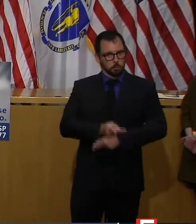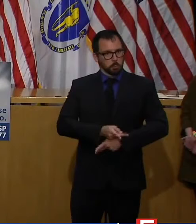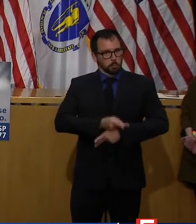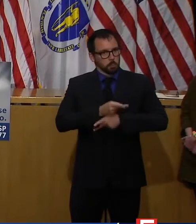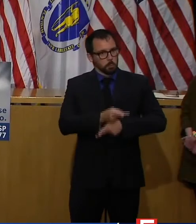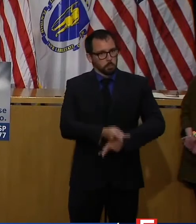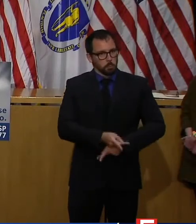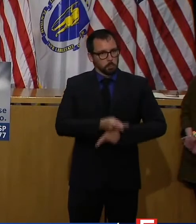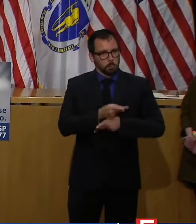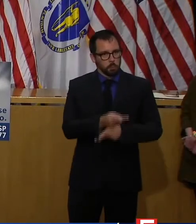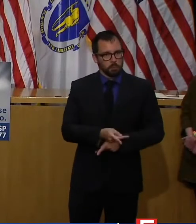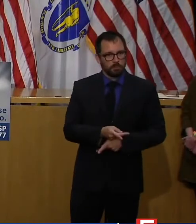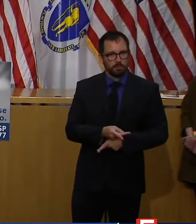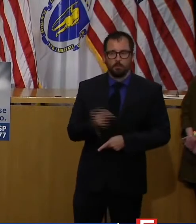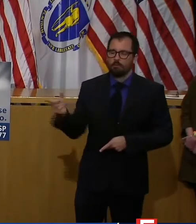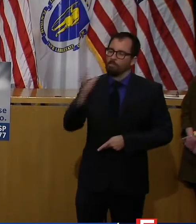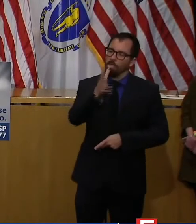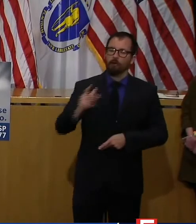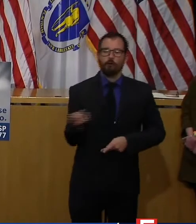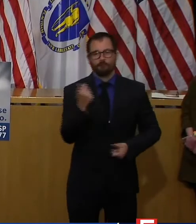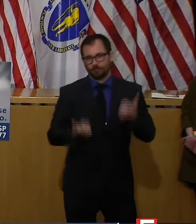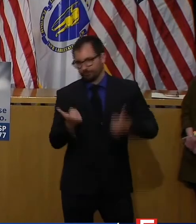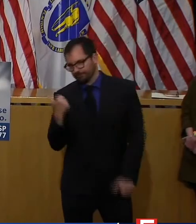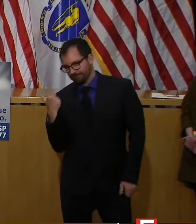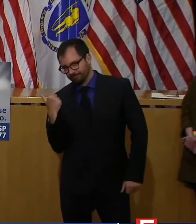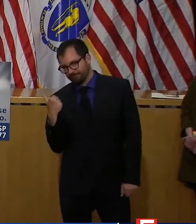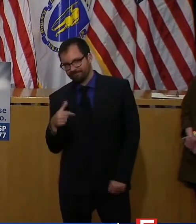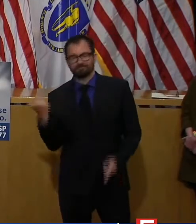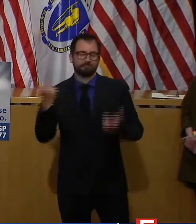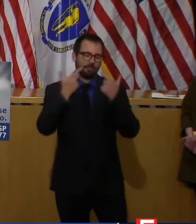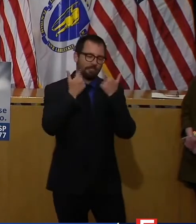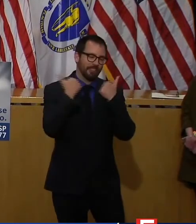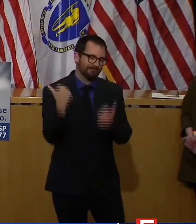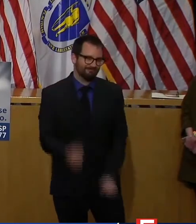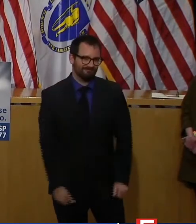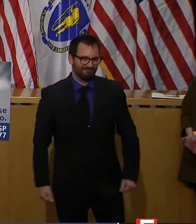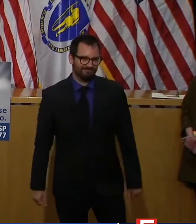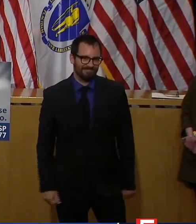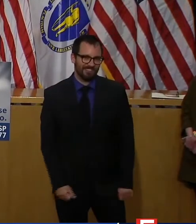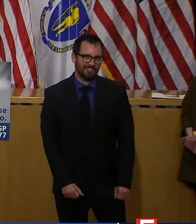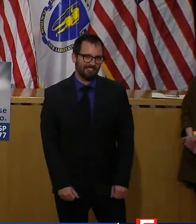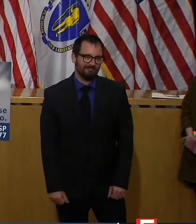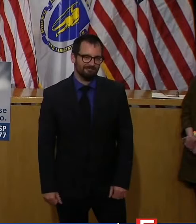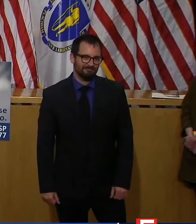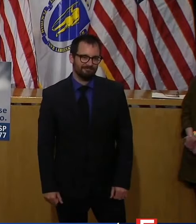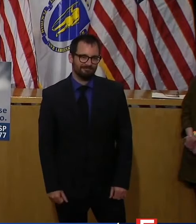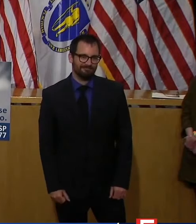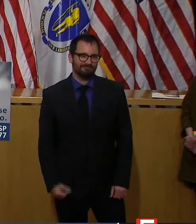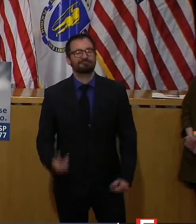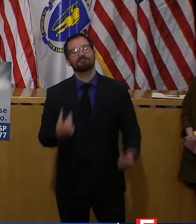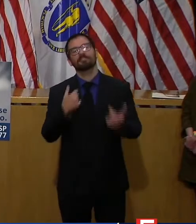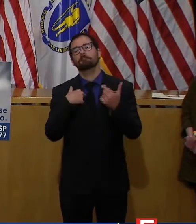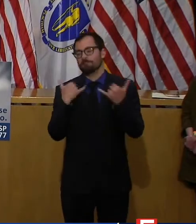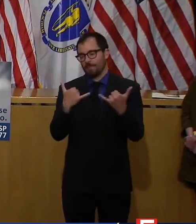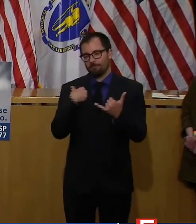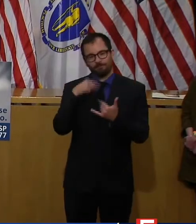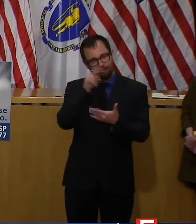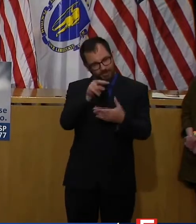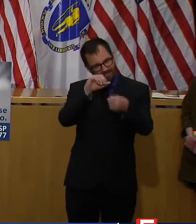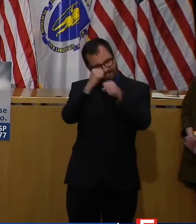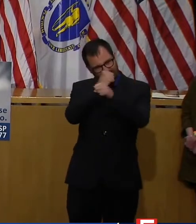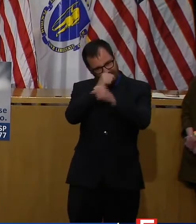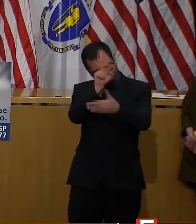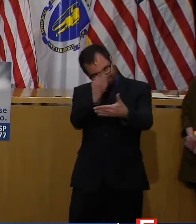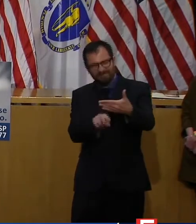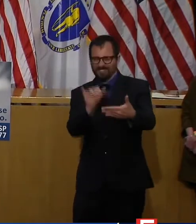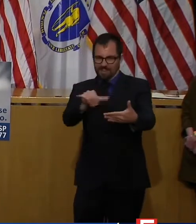development with regard to the key measures that everybody talks about that have been present in most other states. Now,